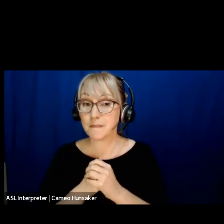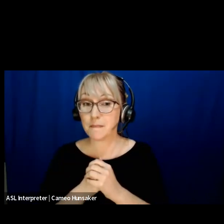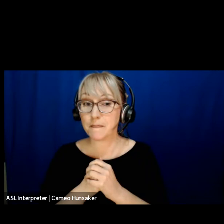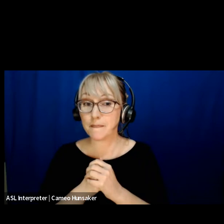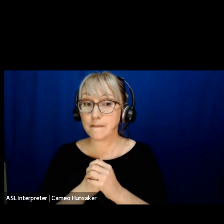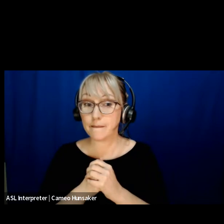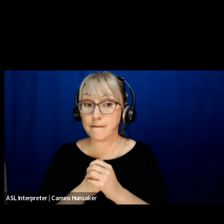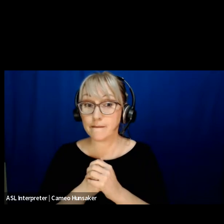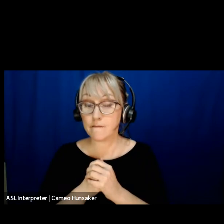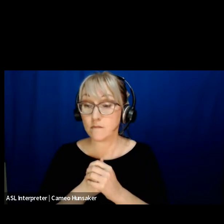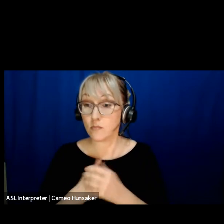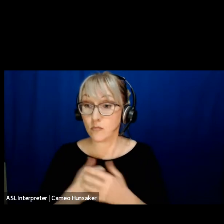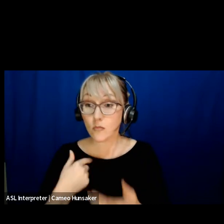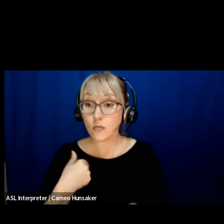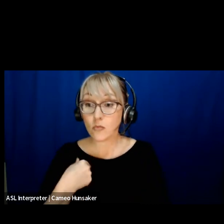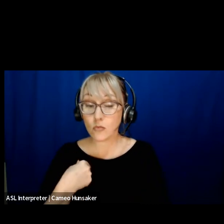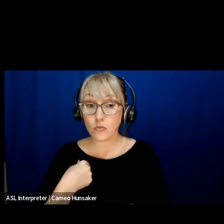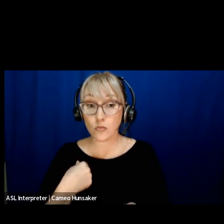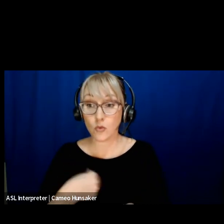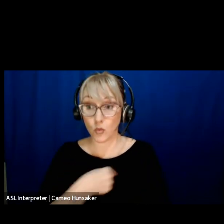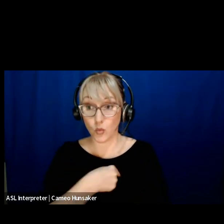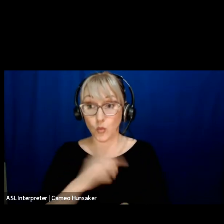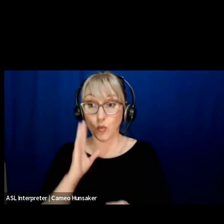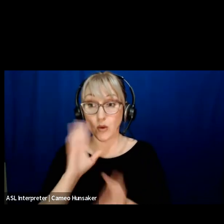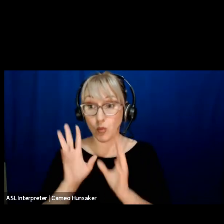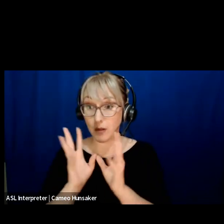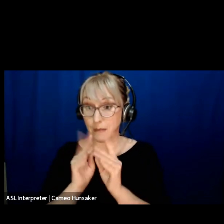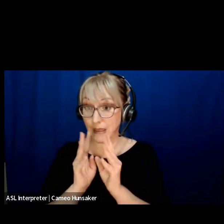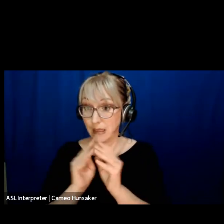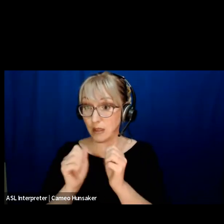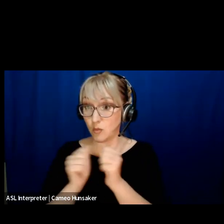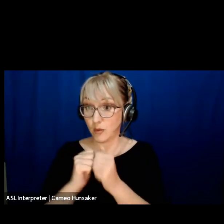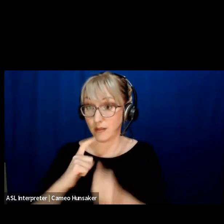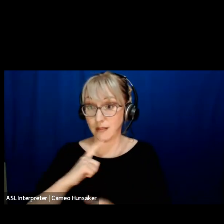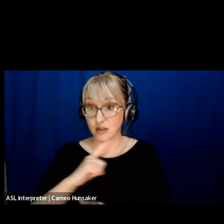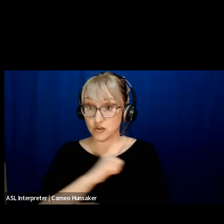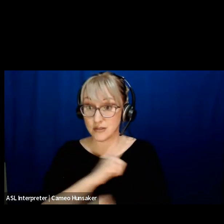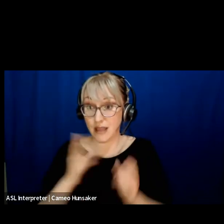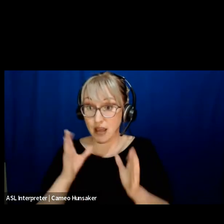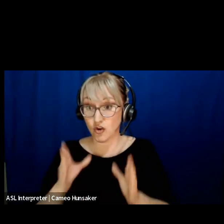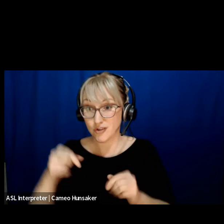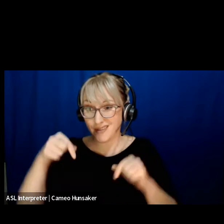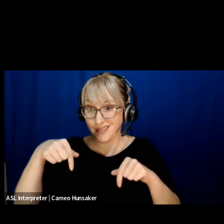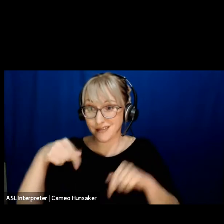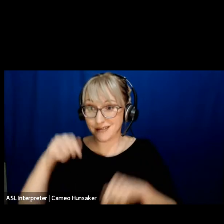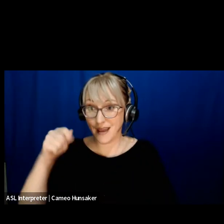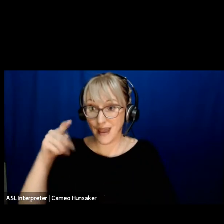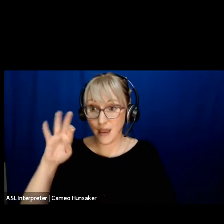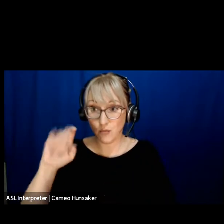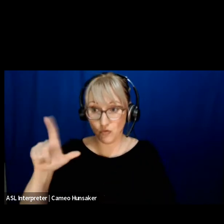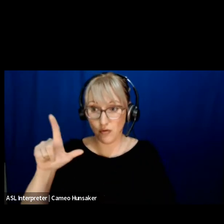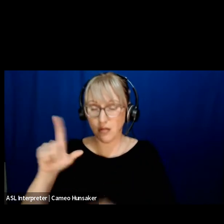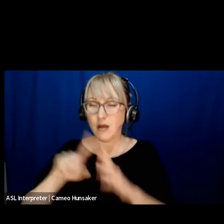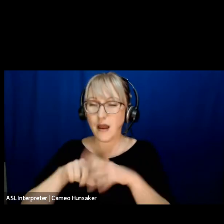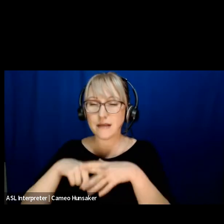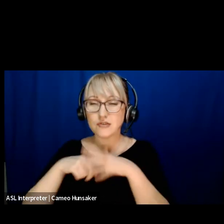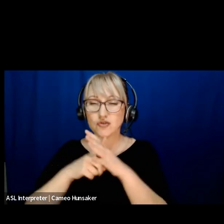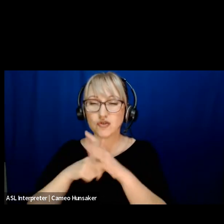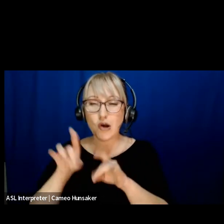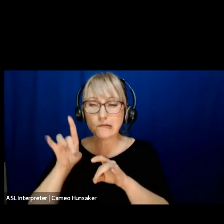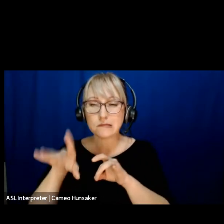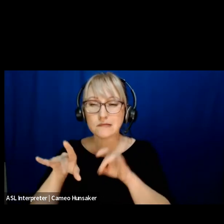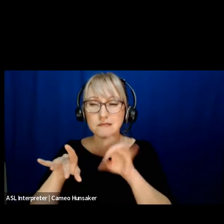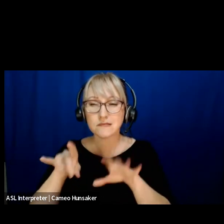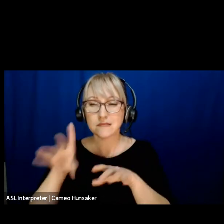And we are going to meet with legislators this April and start talking about the need